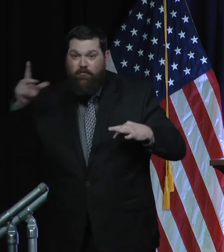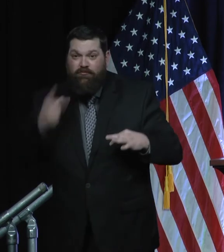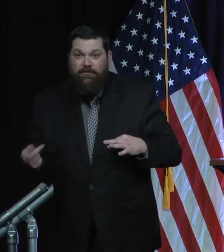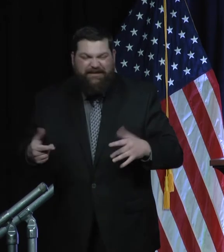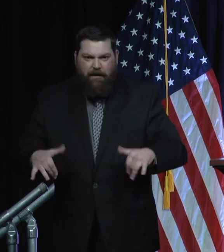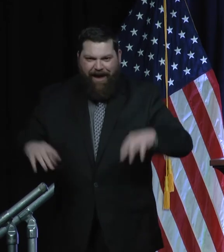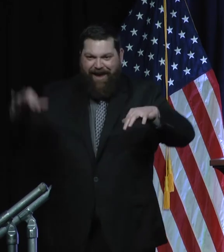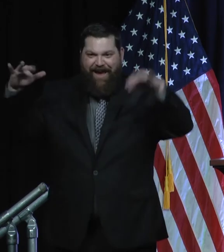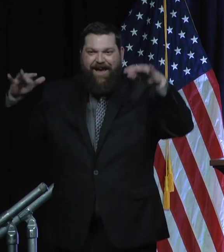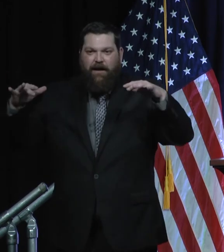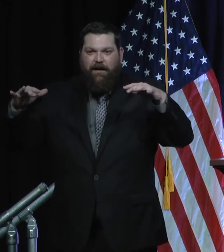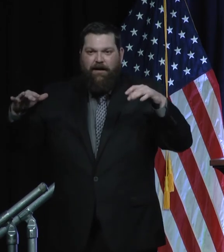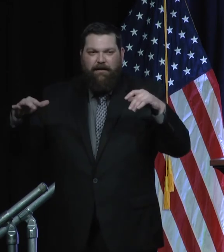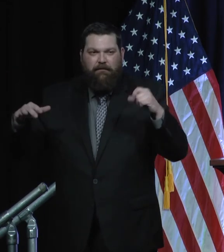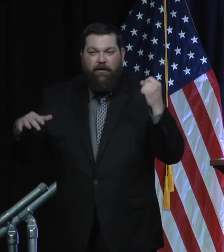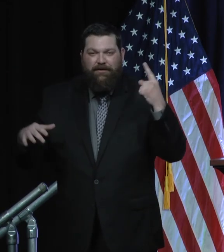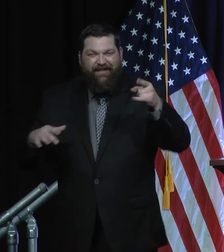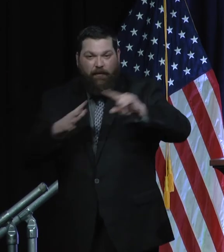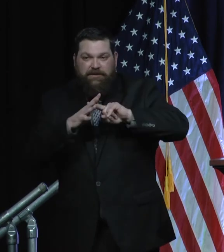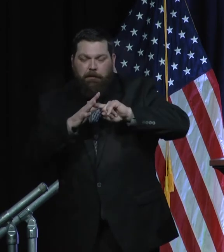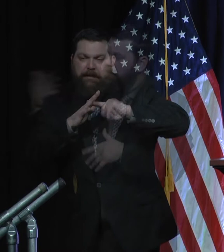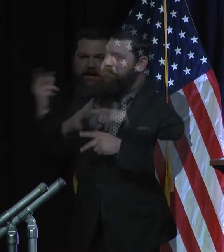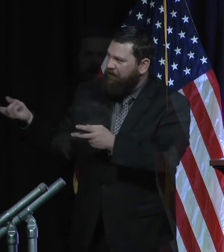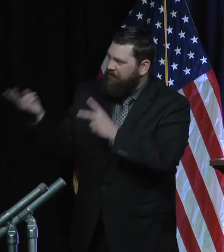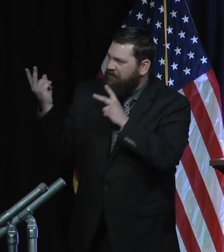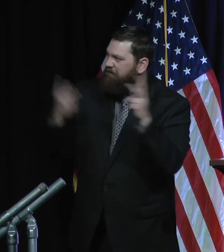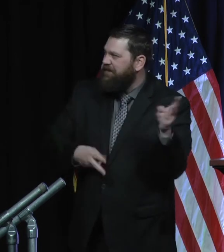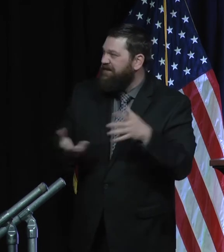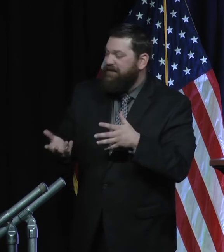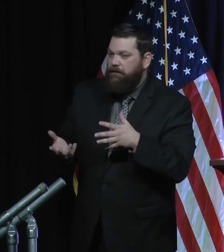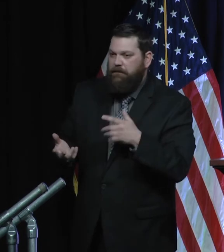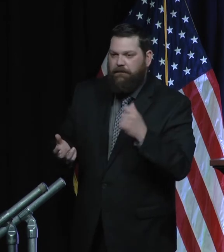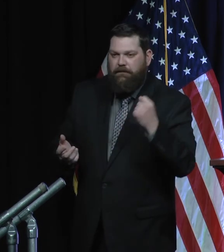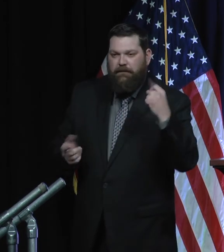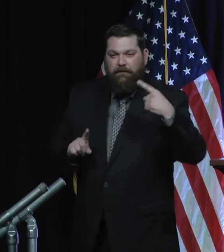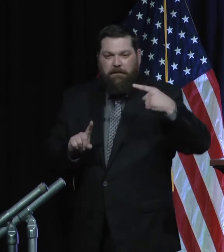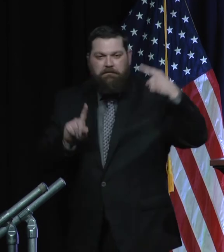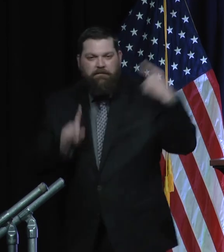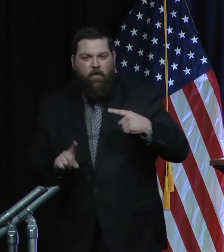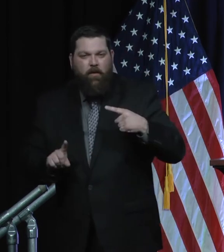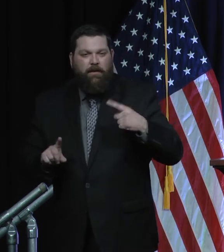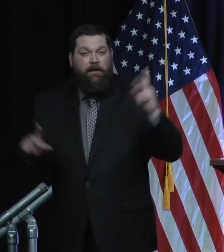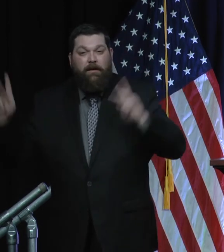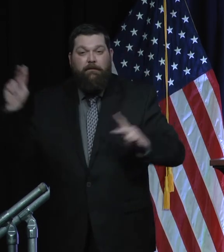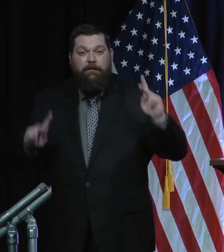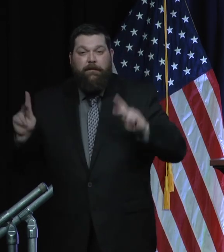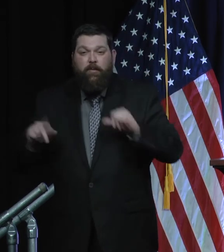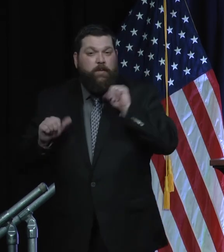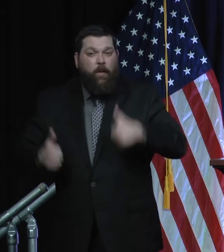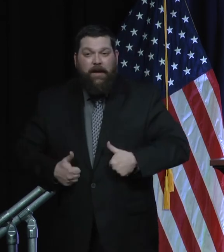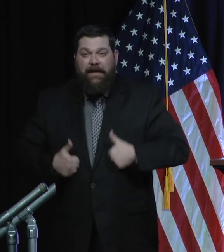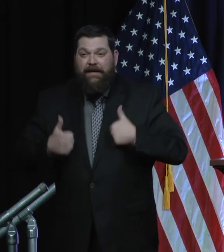But that was only the beginning of the work that had to be done. People outside the continent of Africa have very little knowledge on